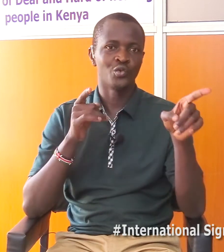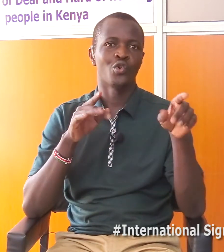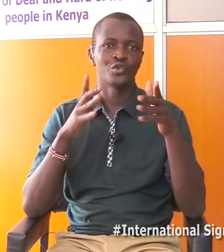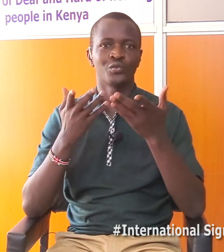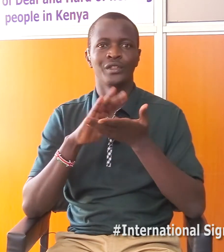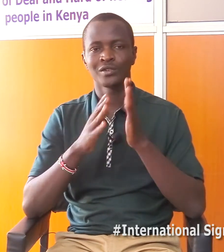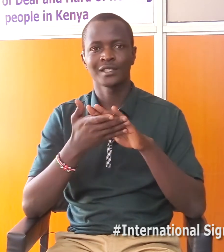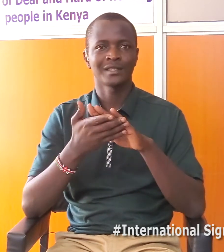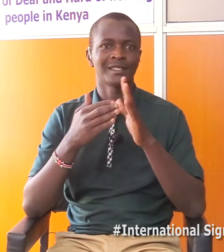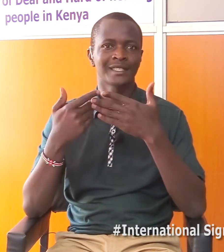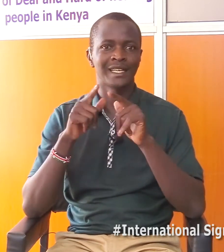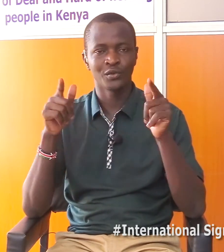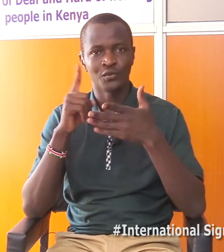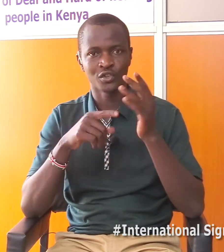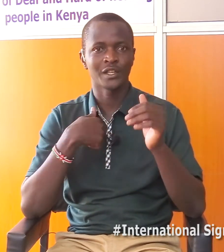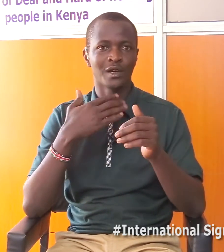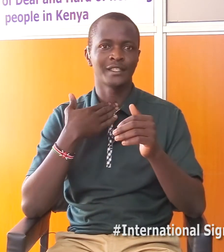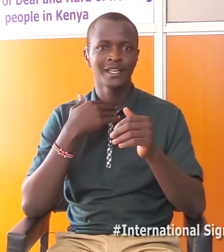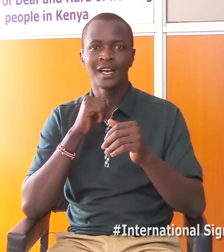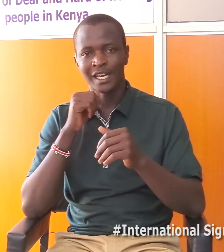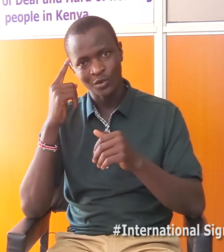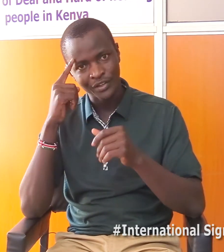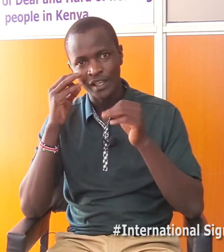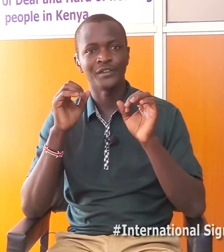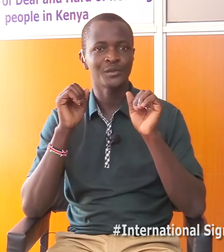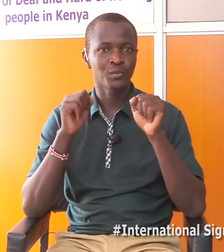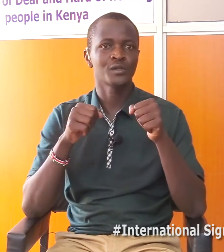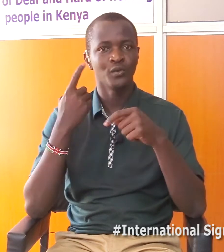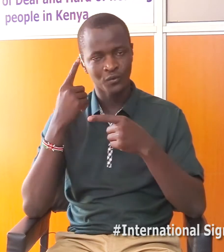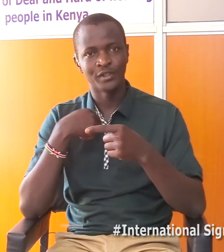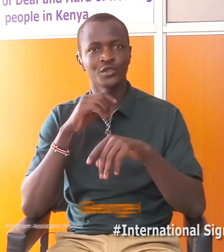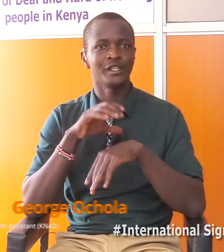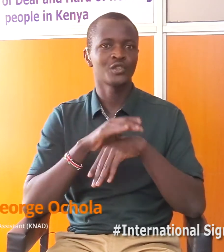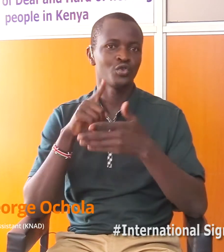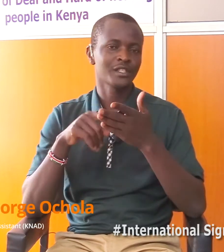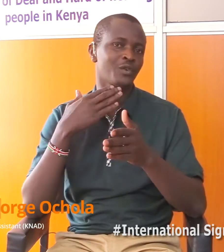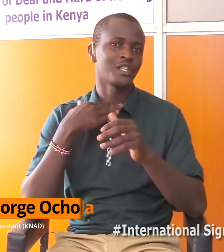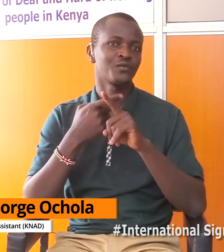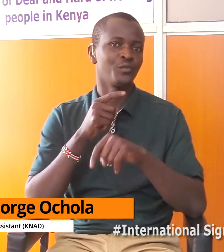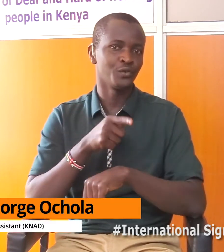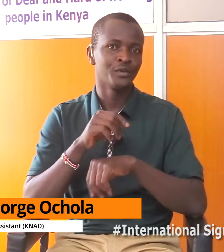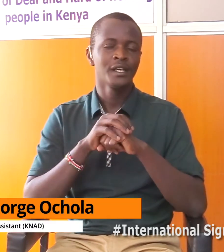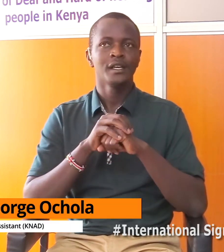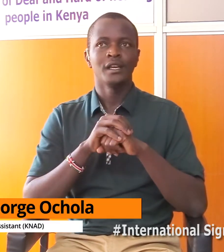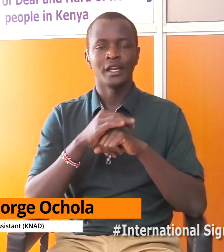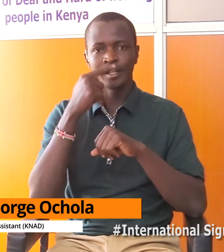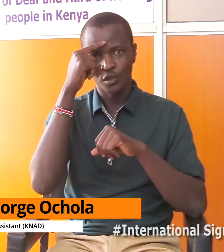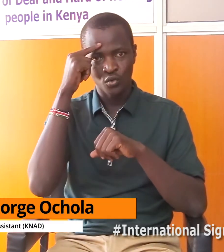or without sign language of what I want, I don't think if it's possible for me to get what I want from you. And because